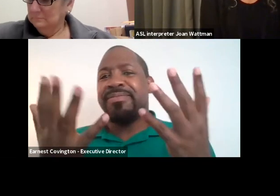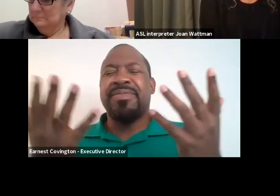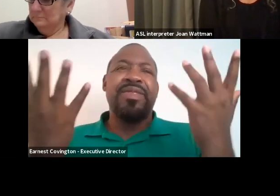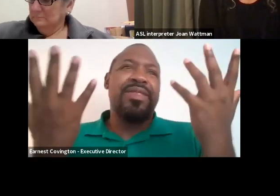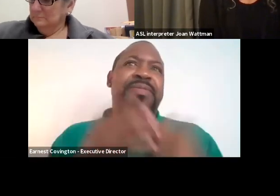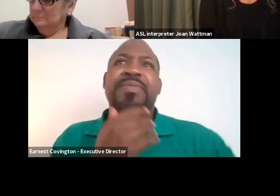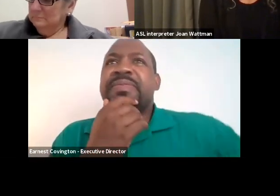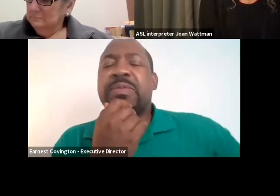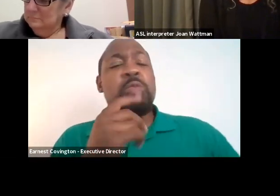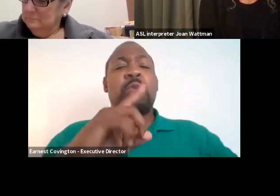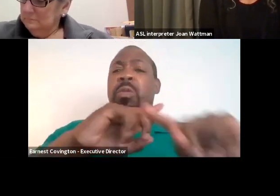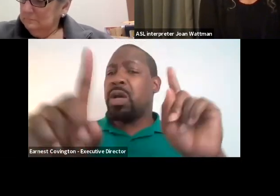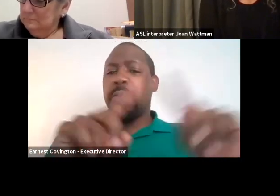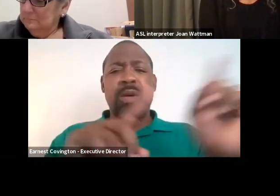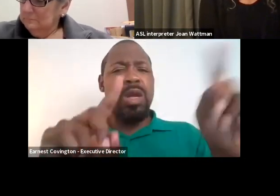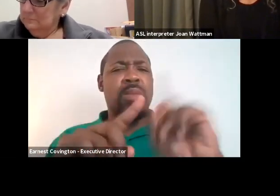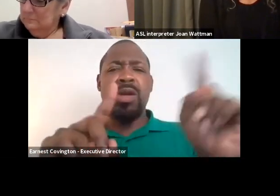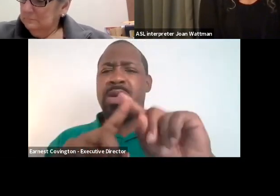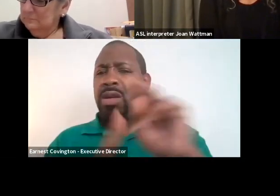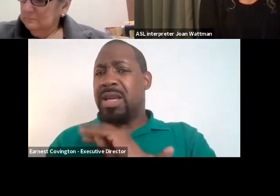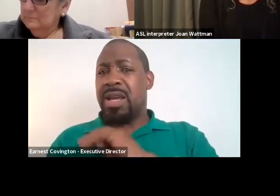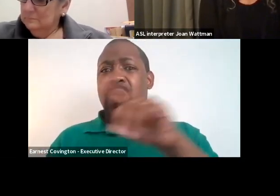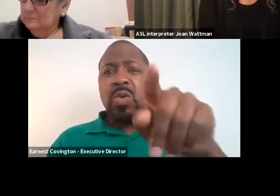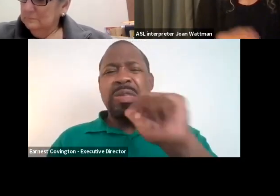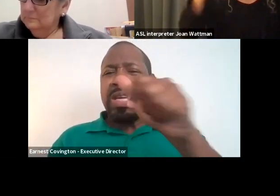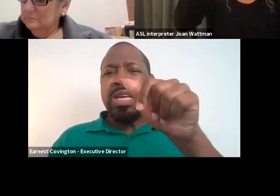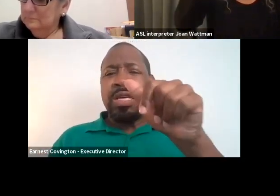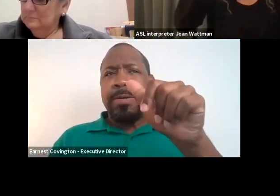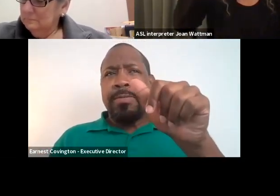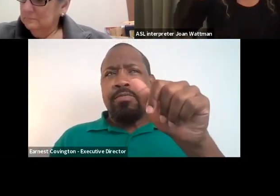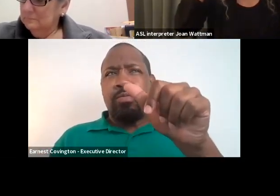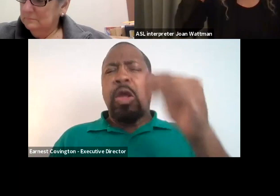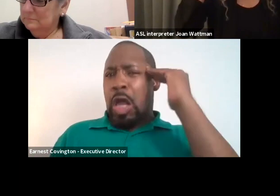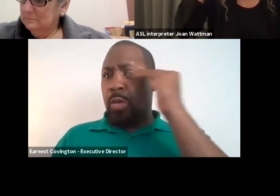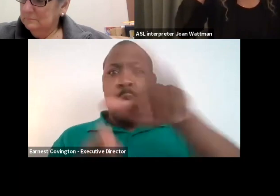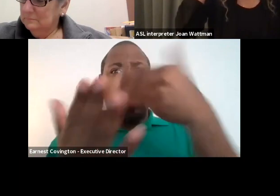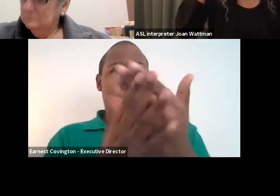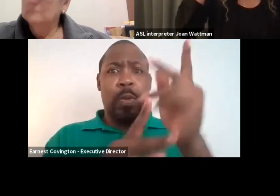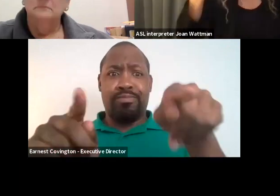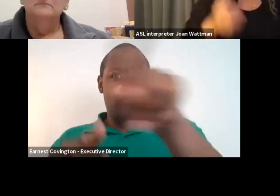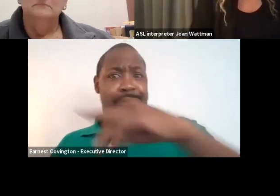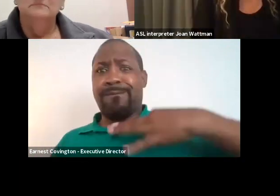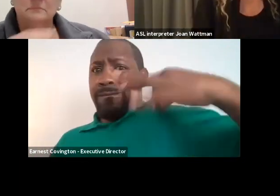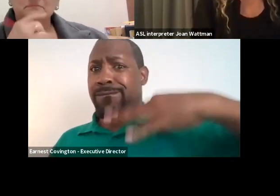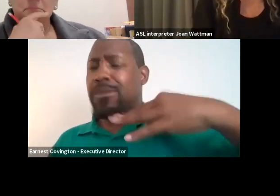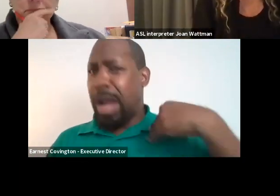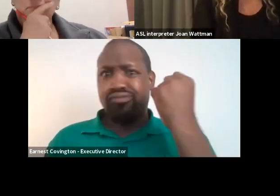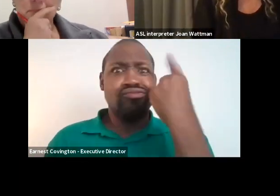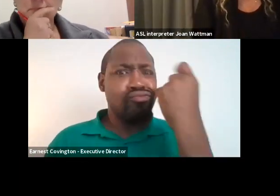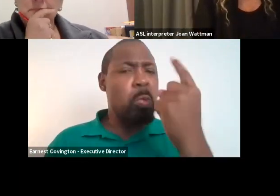what we got the Delta variant showing up in some places and it's spreading. So people are still concerned. And I